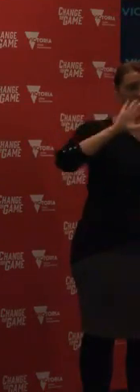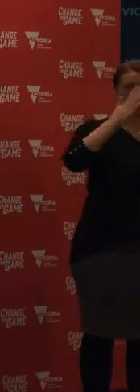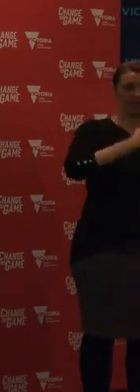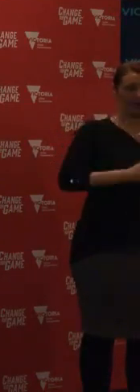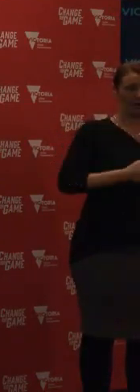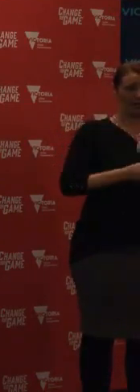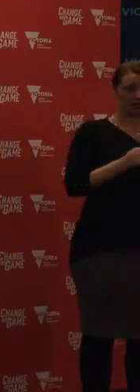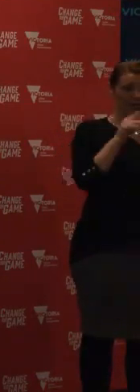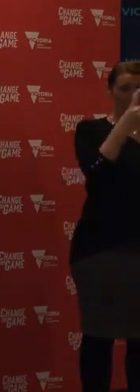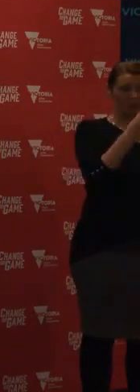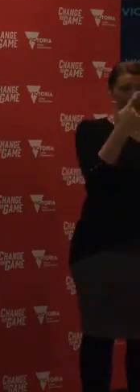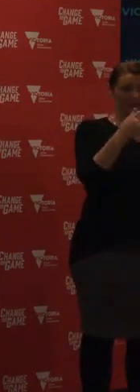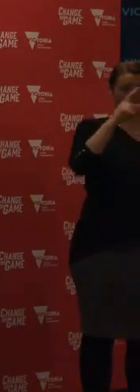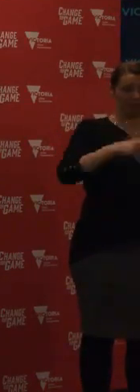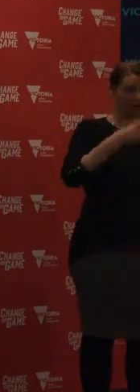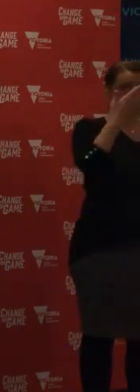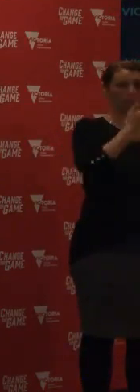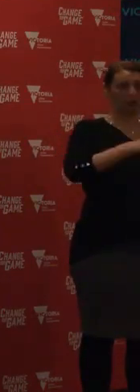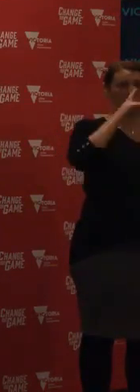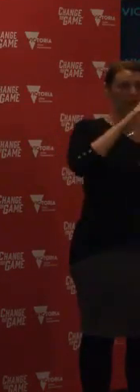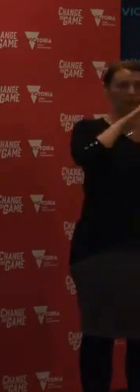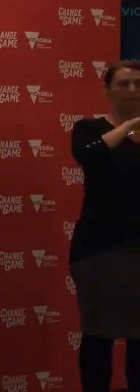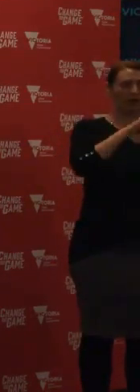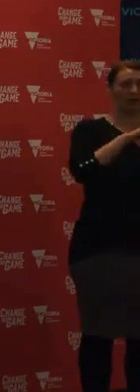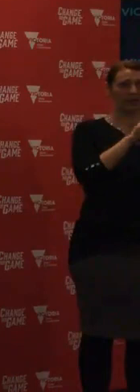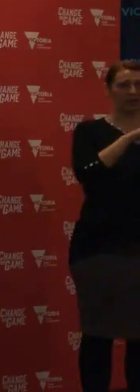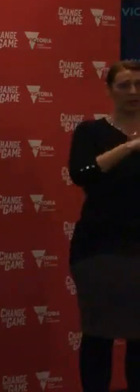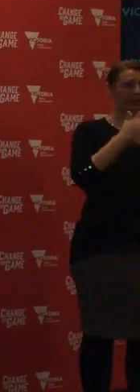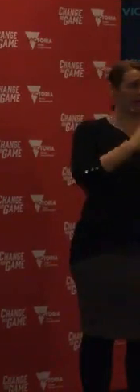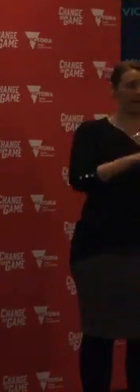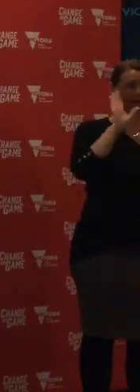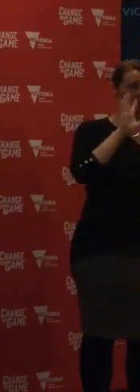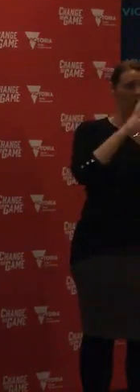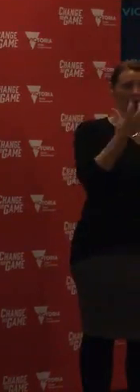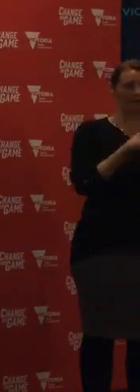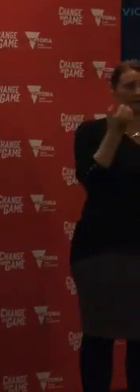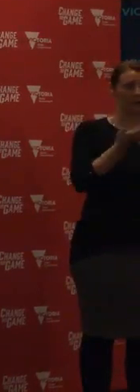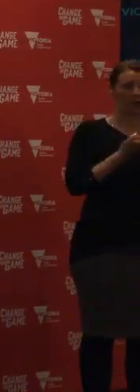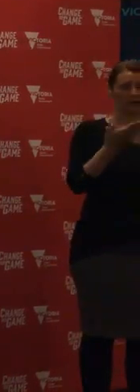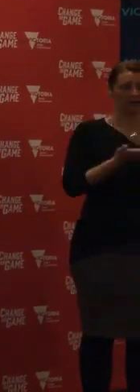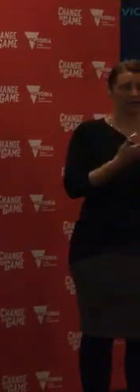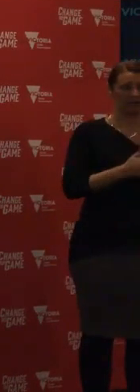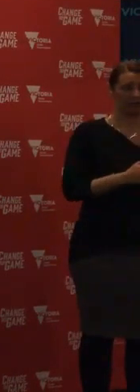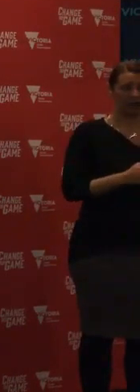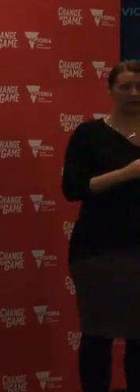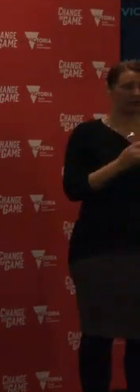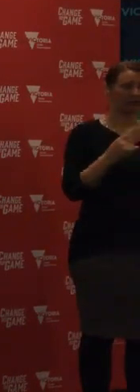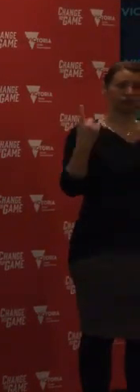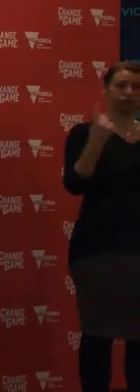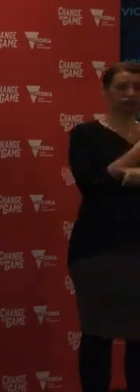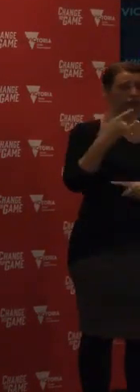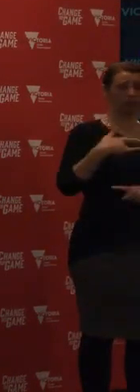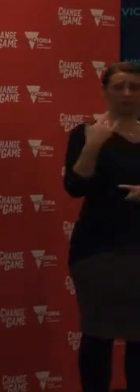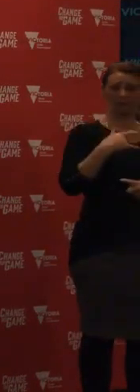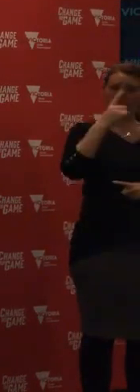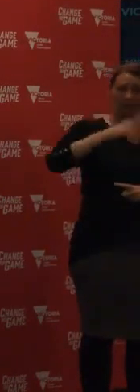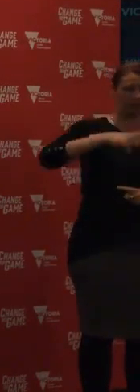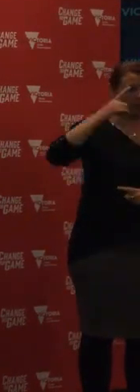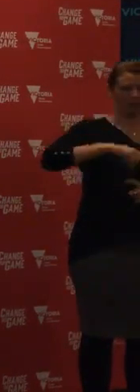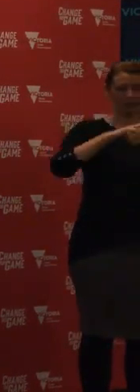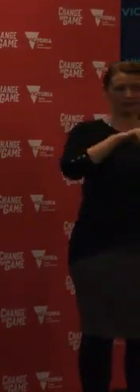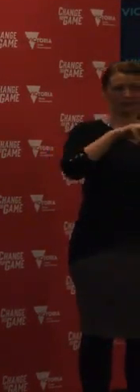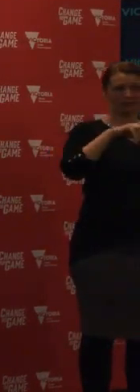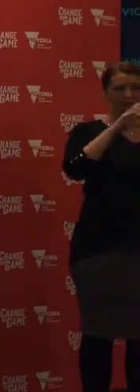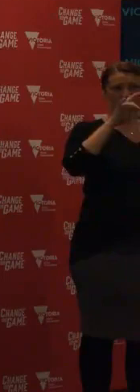27,000 newbies, so to speak, involved in the NDIS. So it is life-changing for thousands and thousands of Australians when